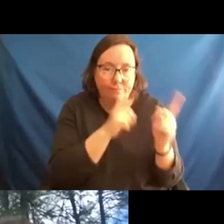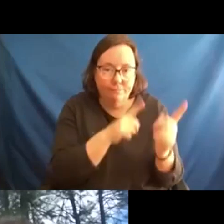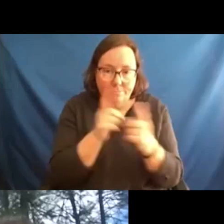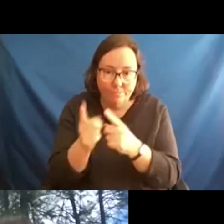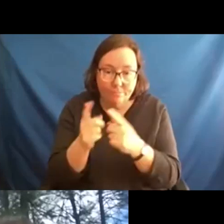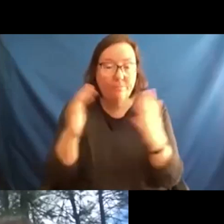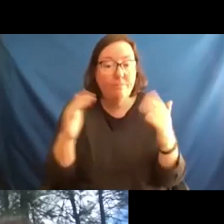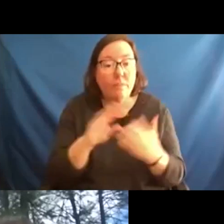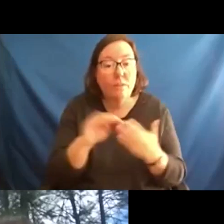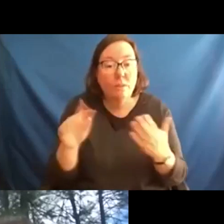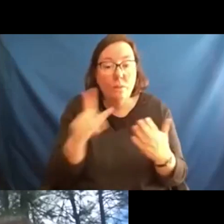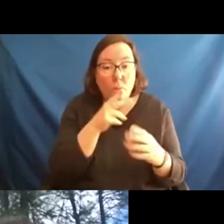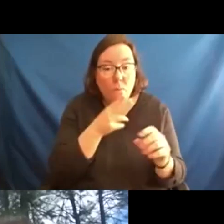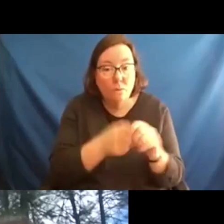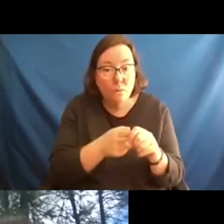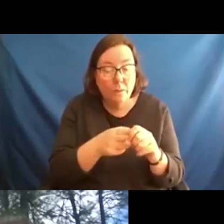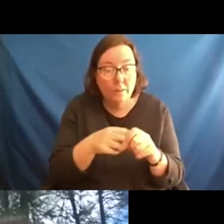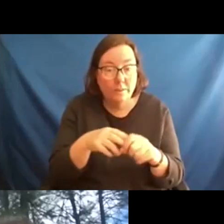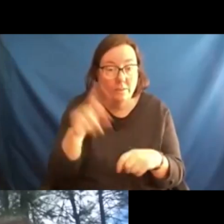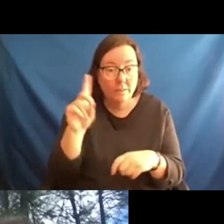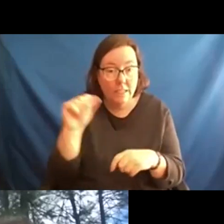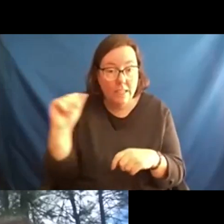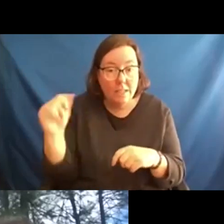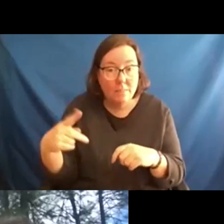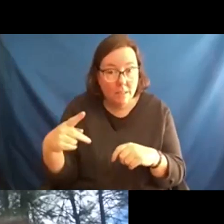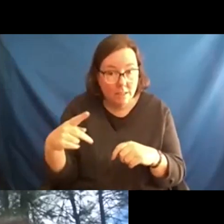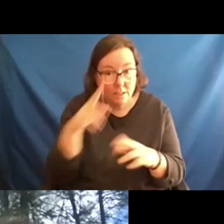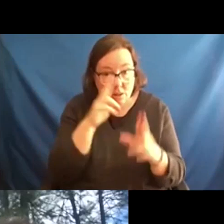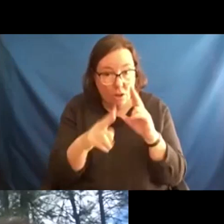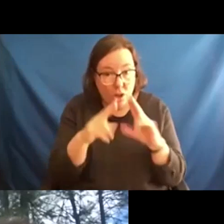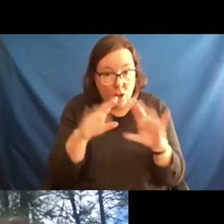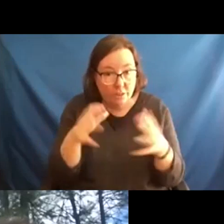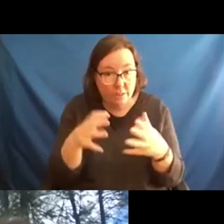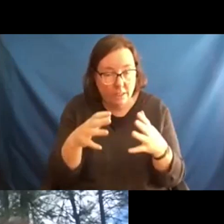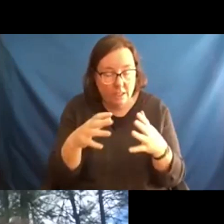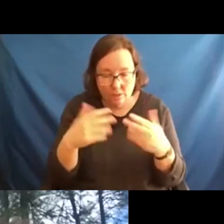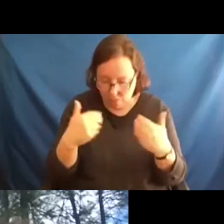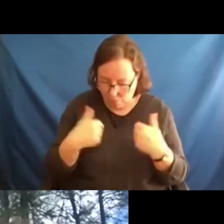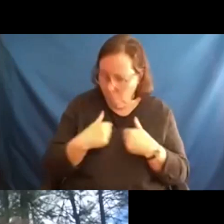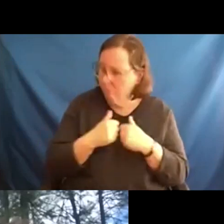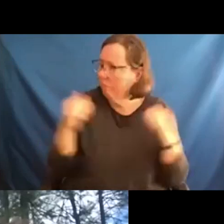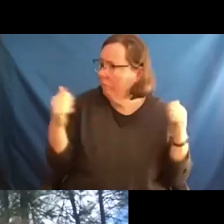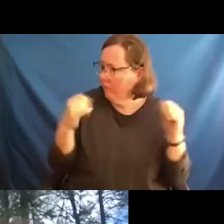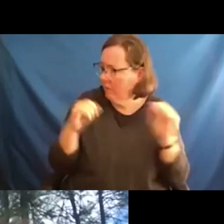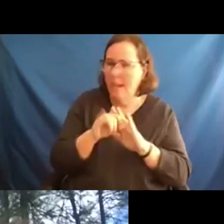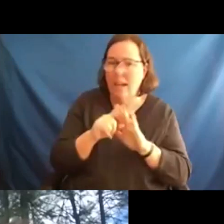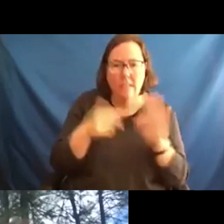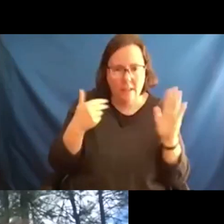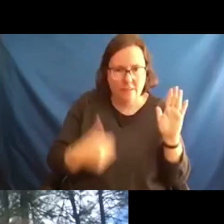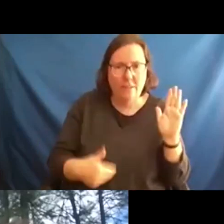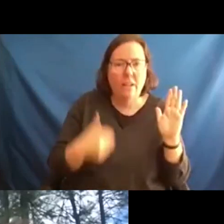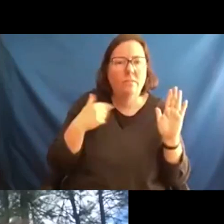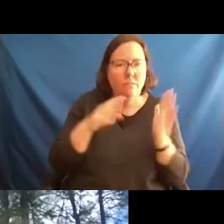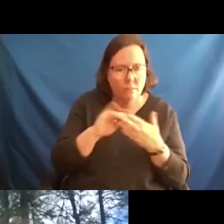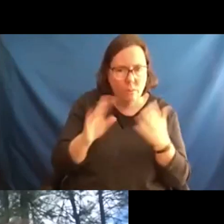Students who become members of this honor society identify themselves as students with